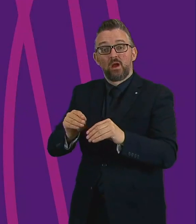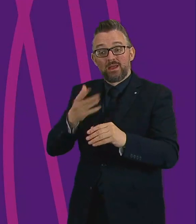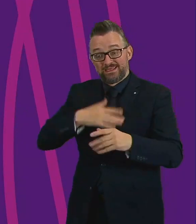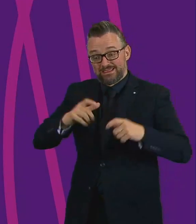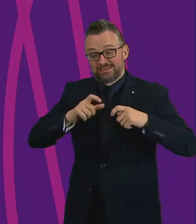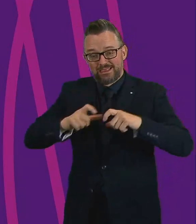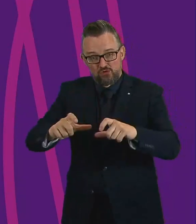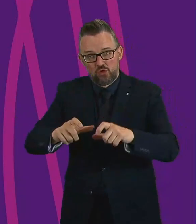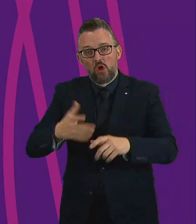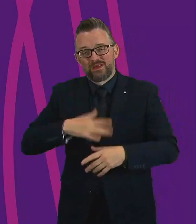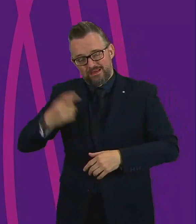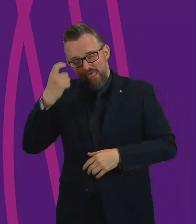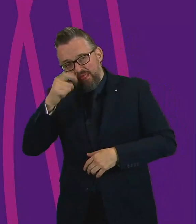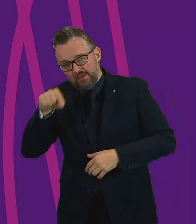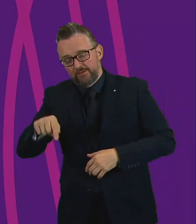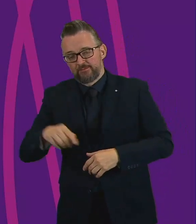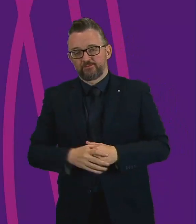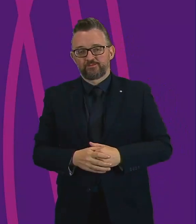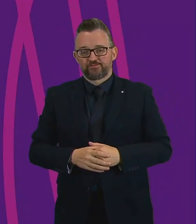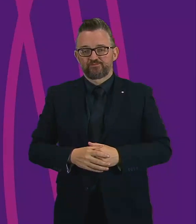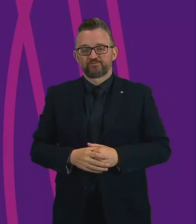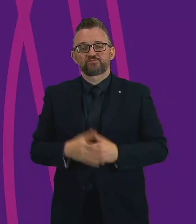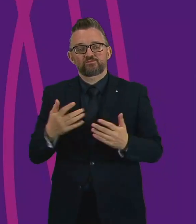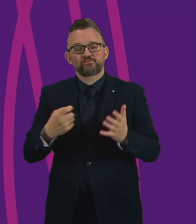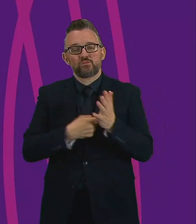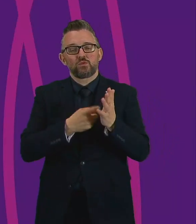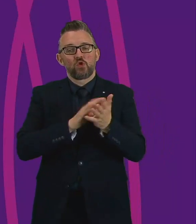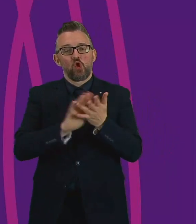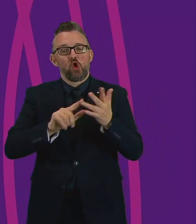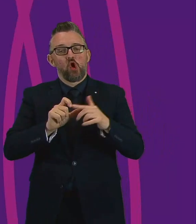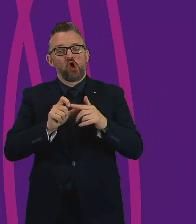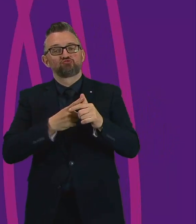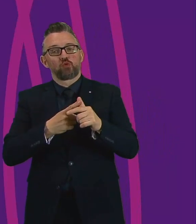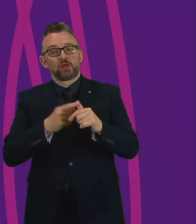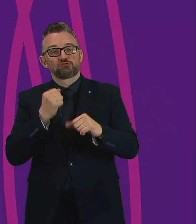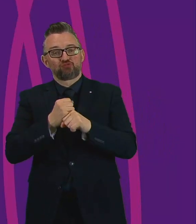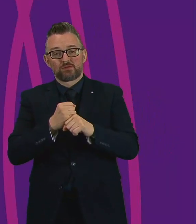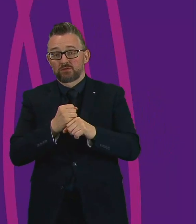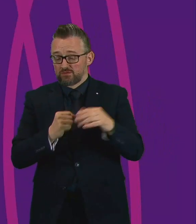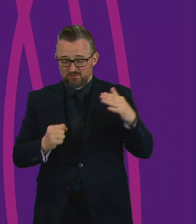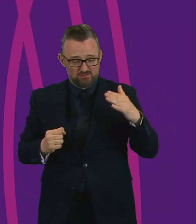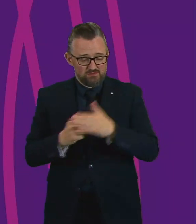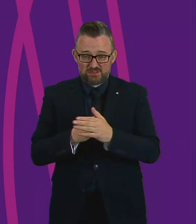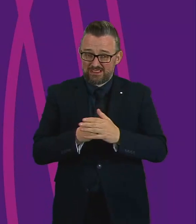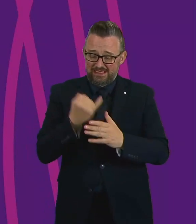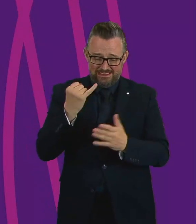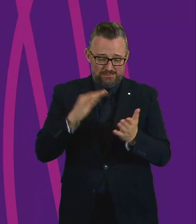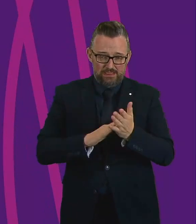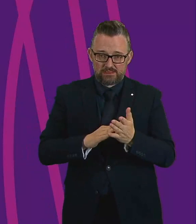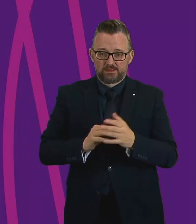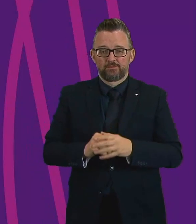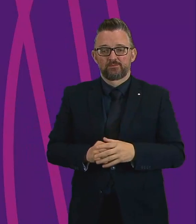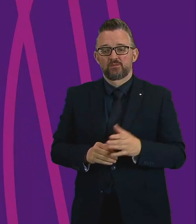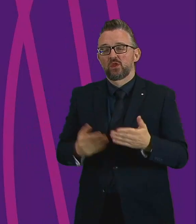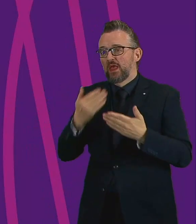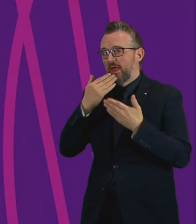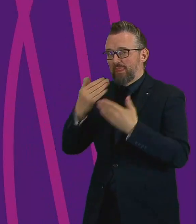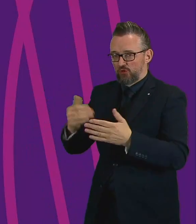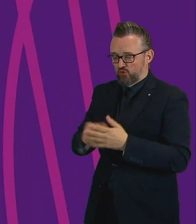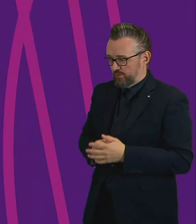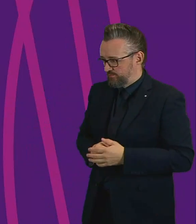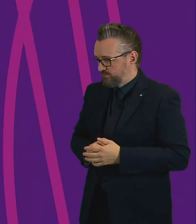Officer. Now call Rhoda Grant for absolutely no more than 6 minutes, please. Thank you, Presiding Officer. And